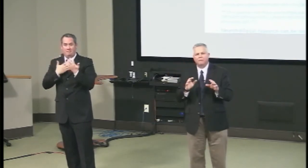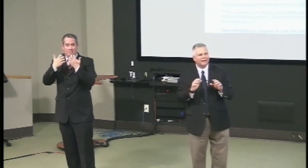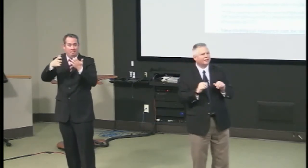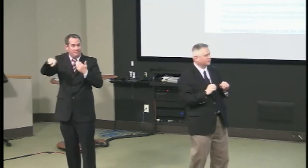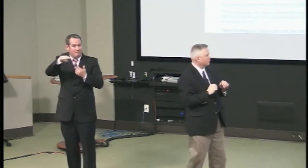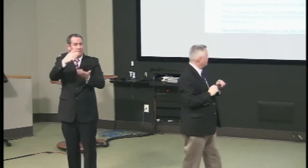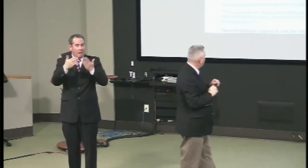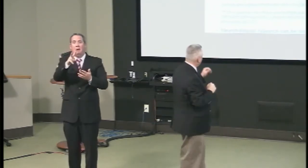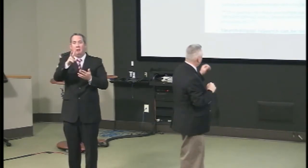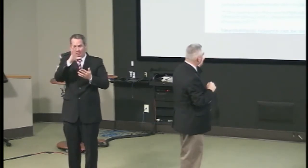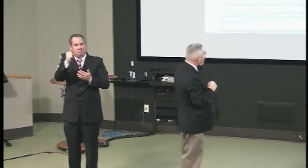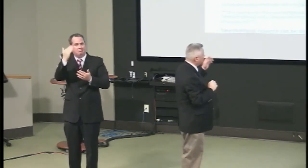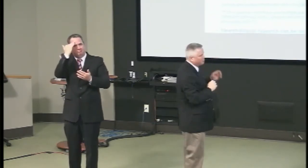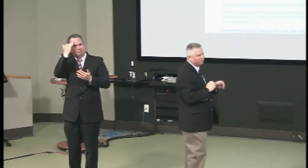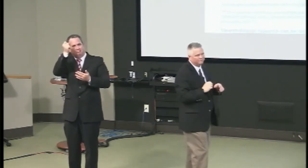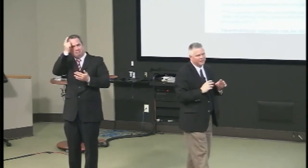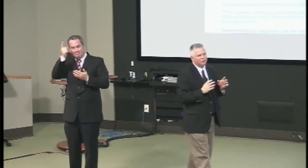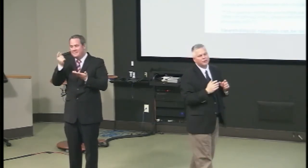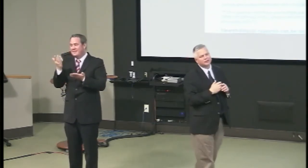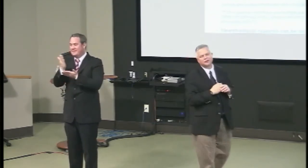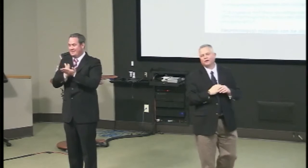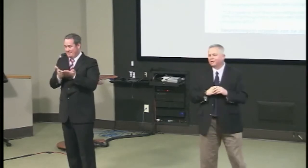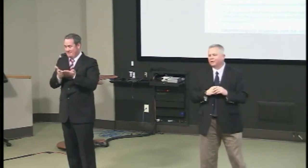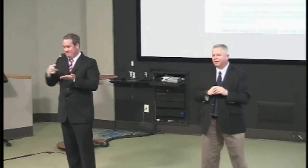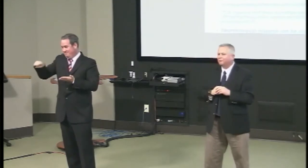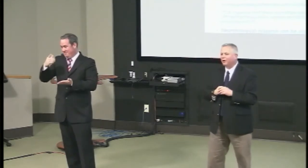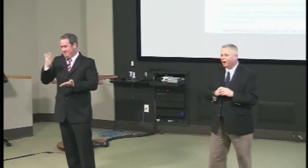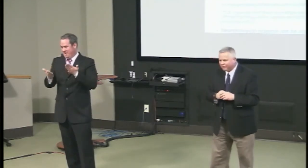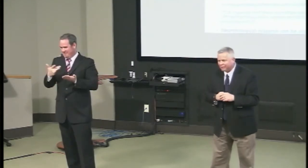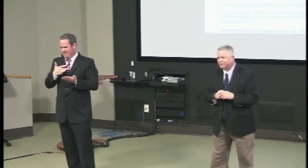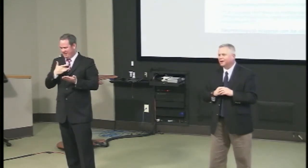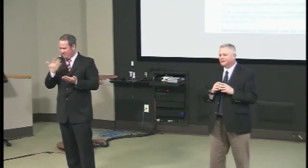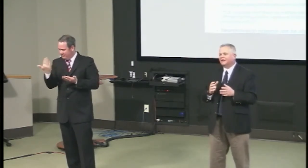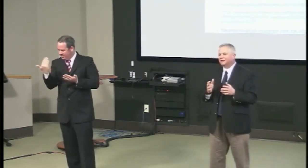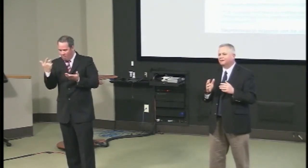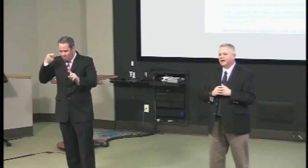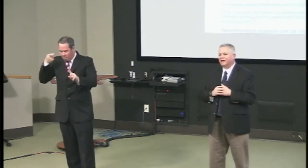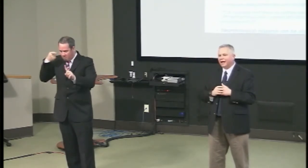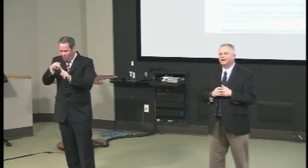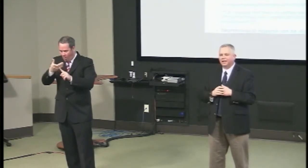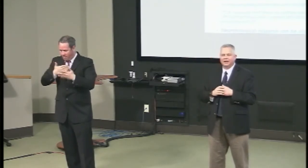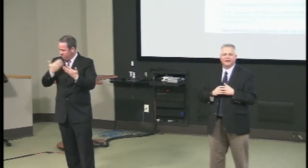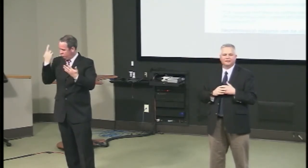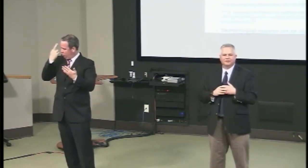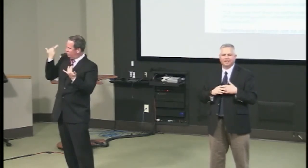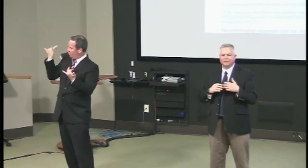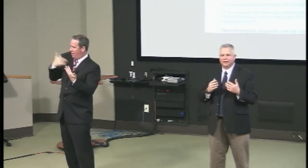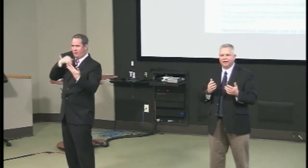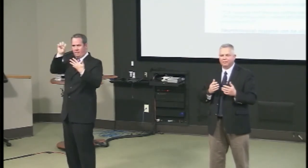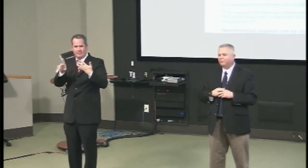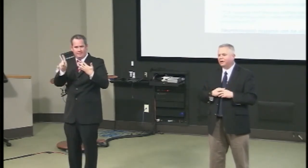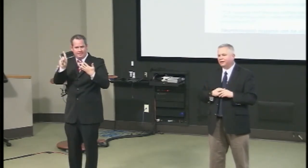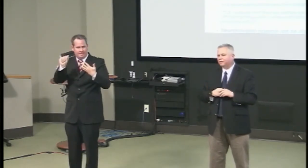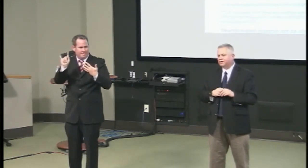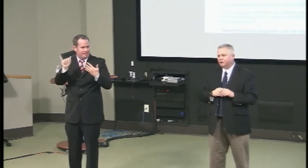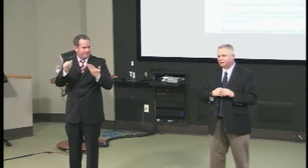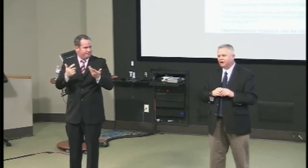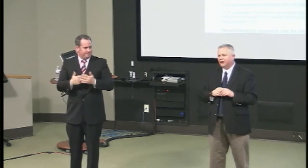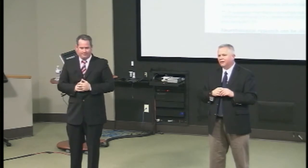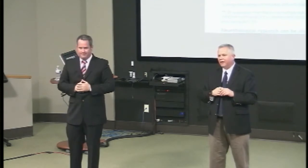about mechanism. And then there's the always annoying but often seen reality in